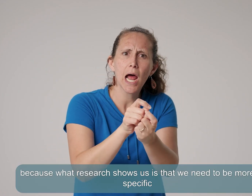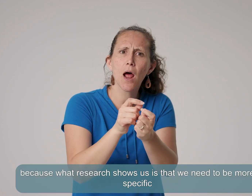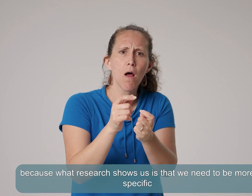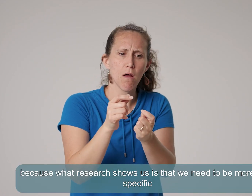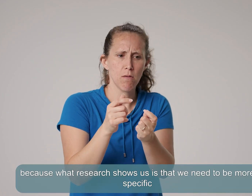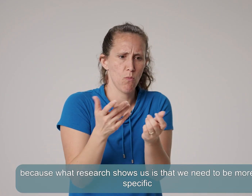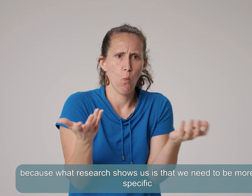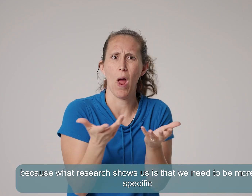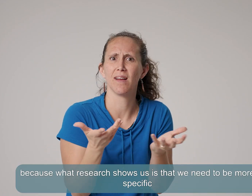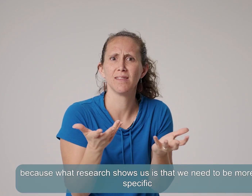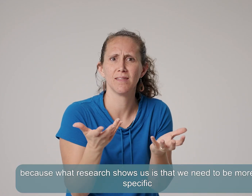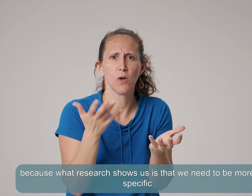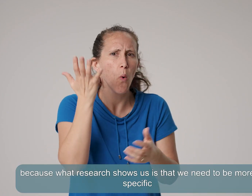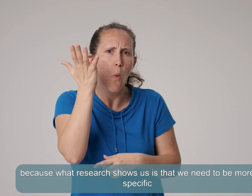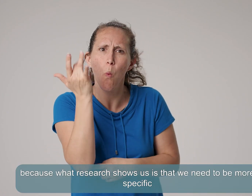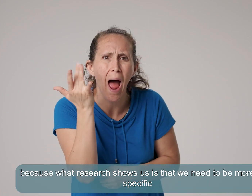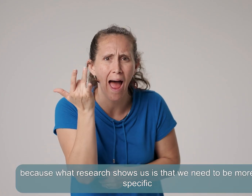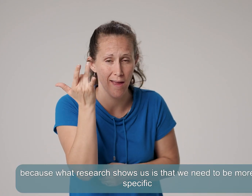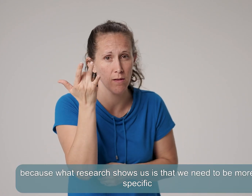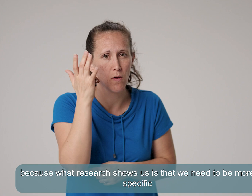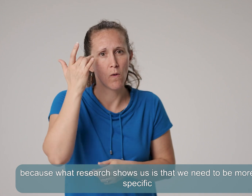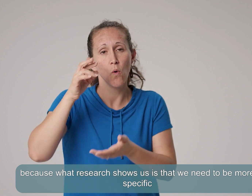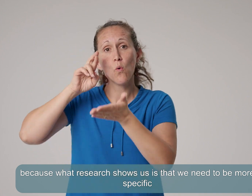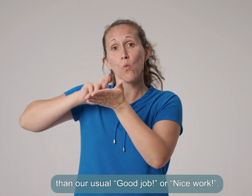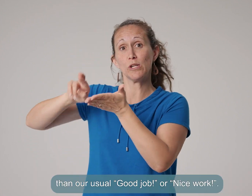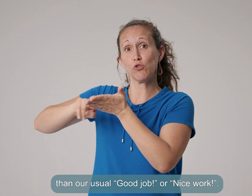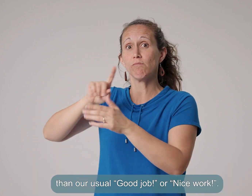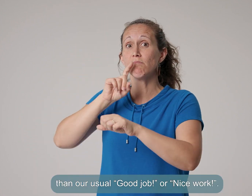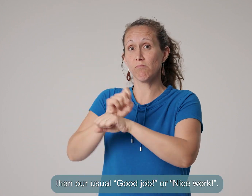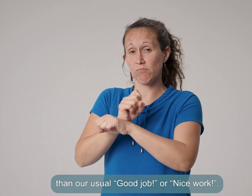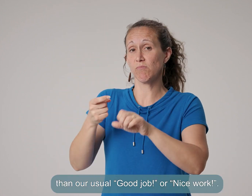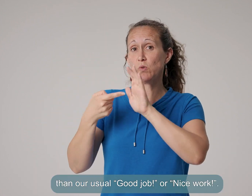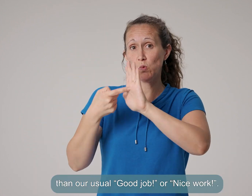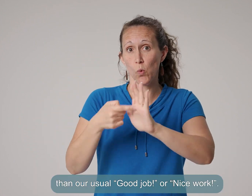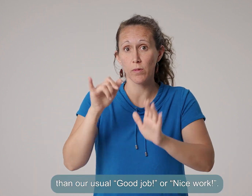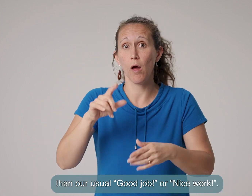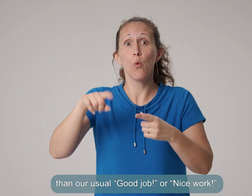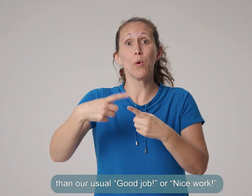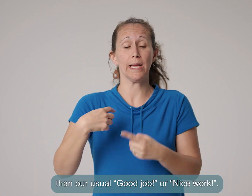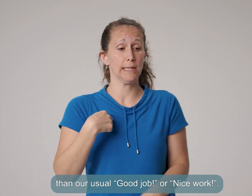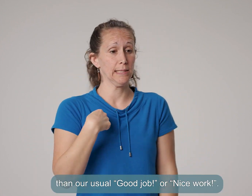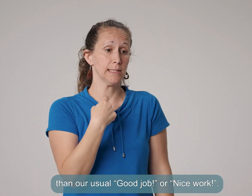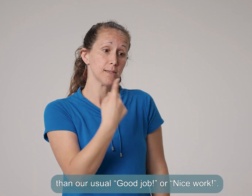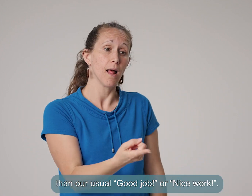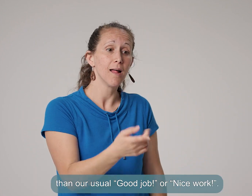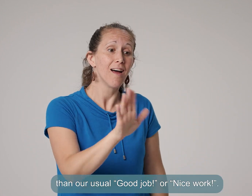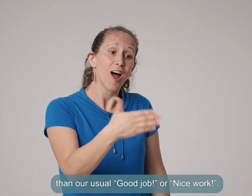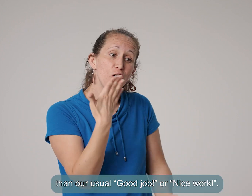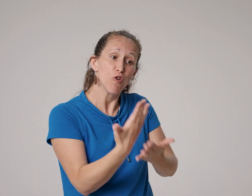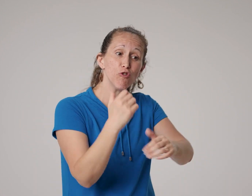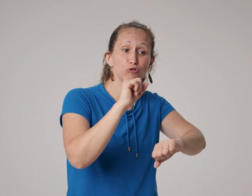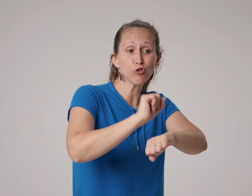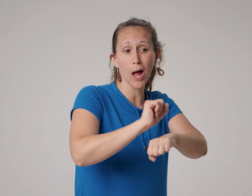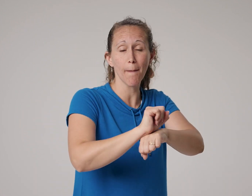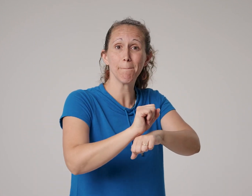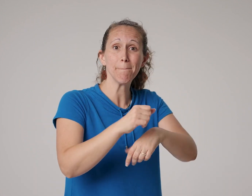what research shows us is that we need to be more specific than our usual "good job" or "nice work."